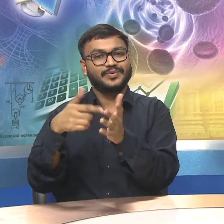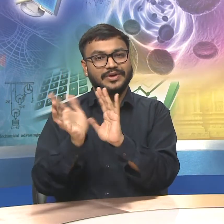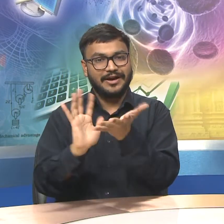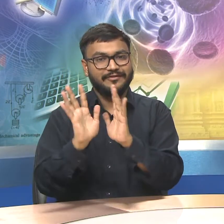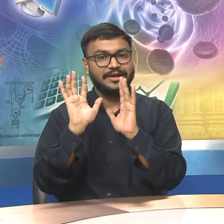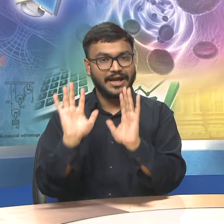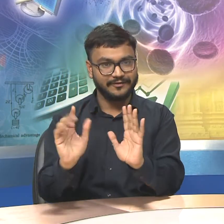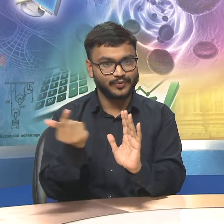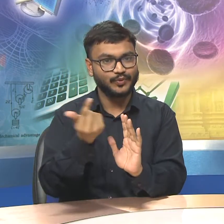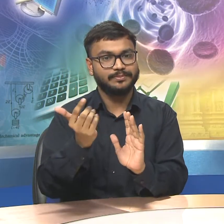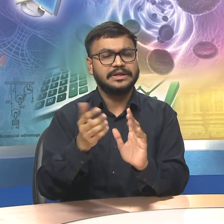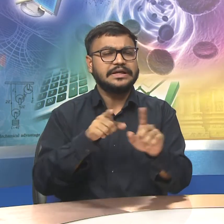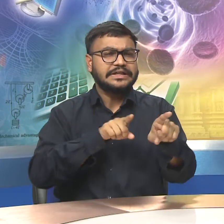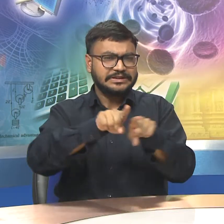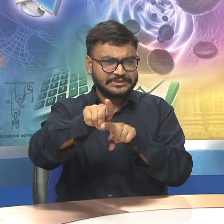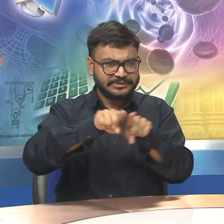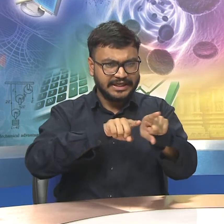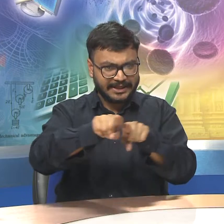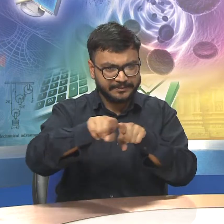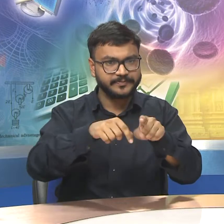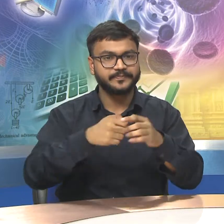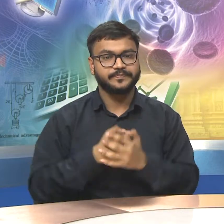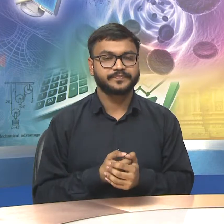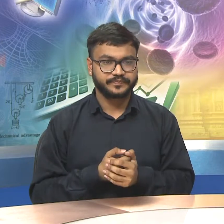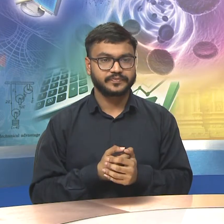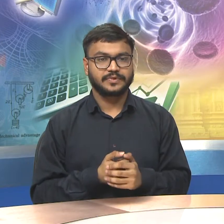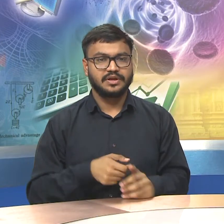This is a grammatical rule. For example,